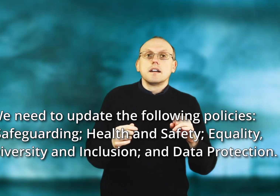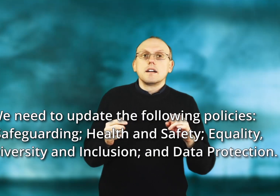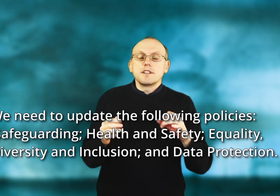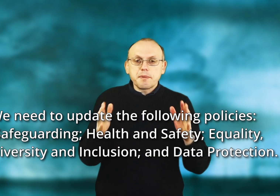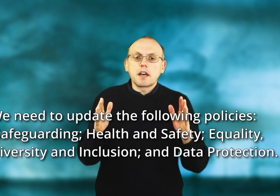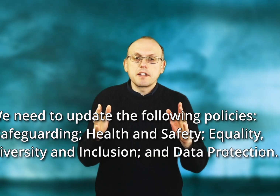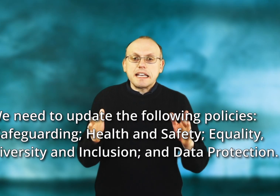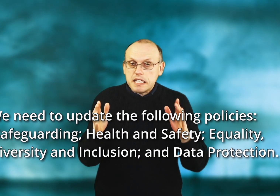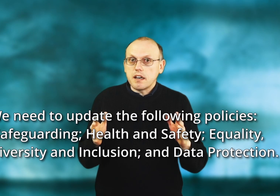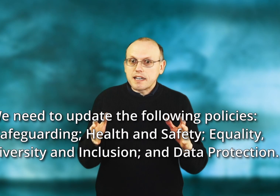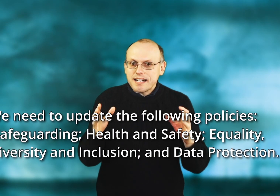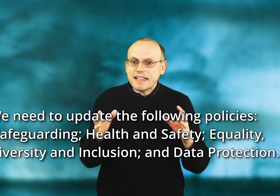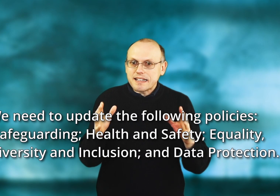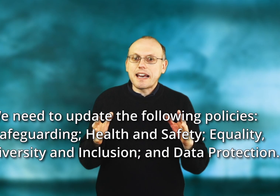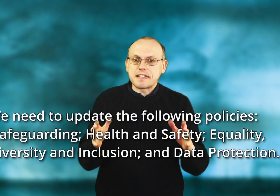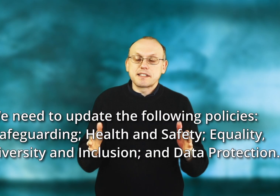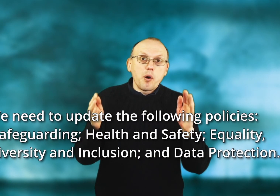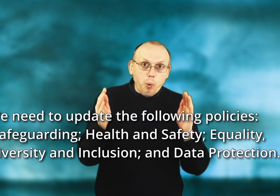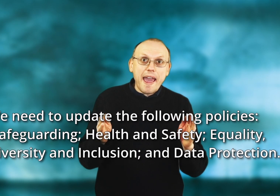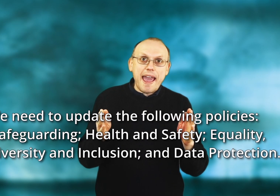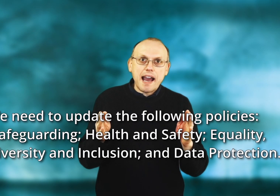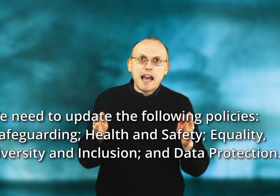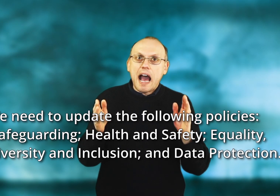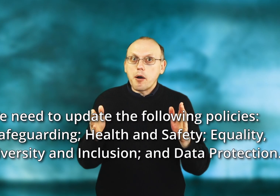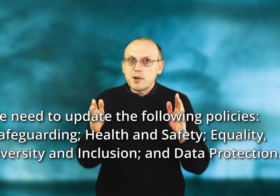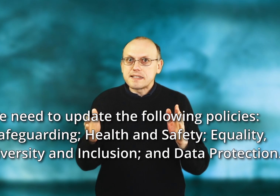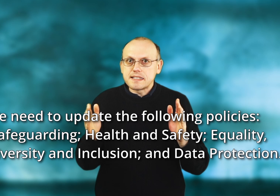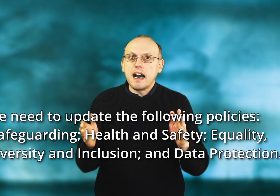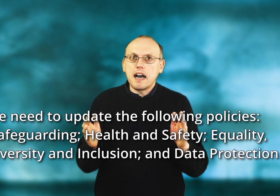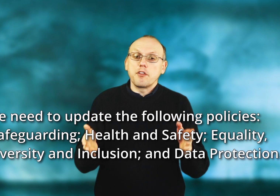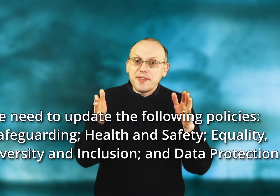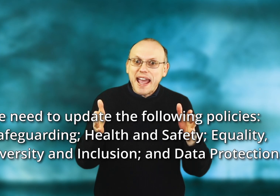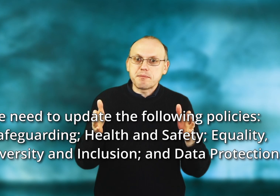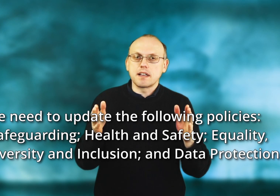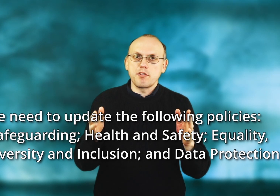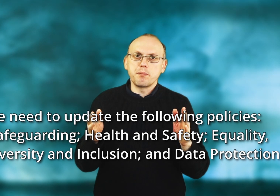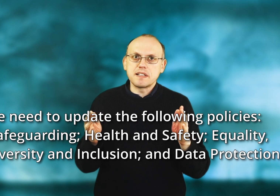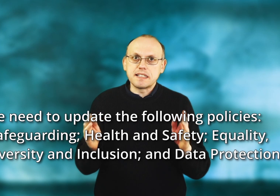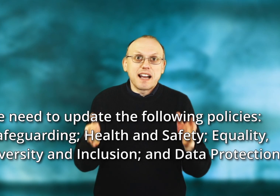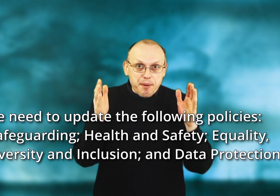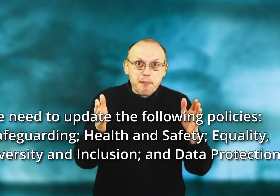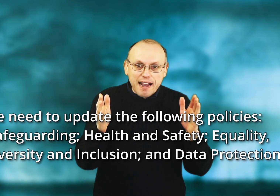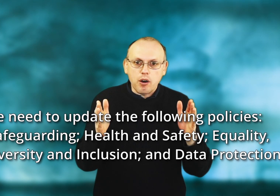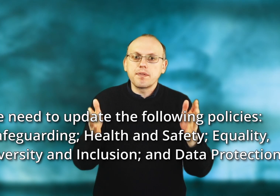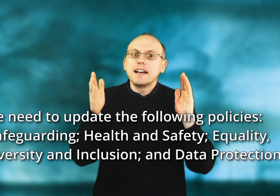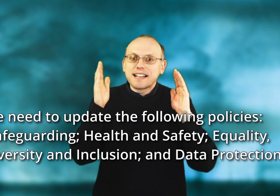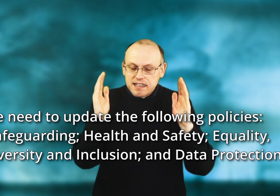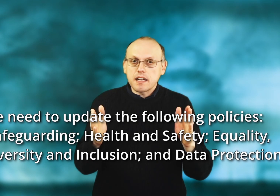The semicolon here clearly indicates where our policies are, the names of the policies, and then mark off clearly